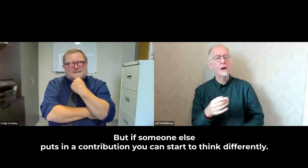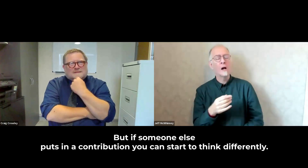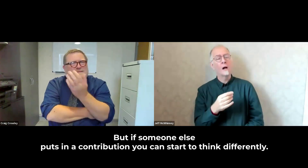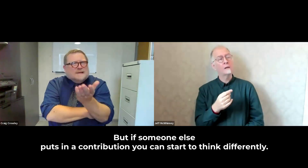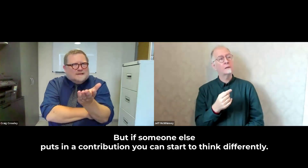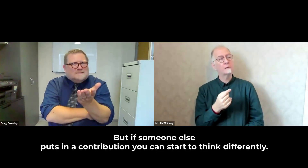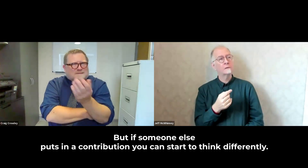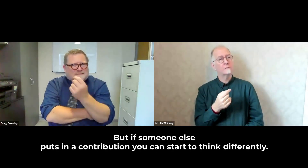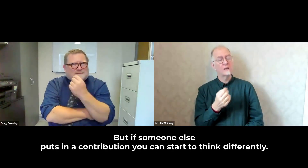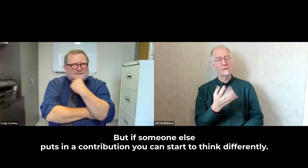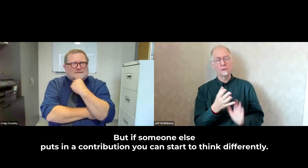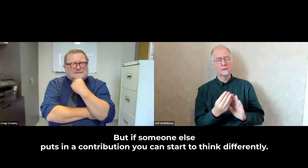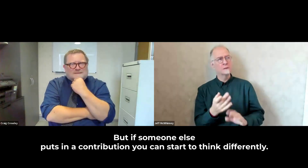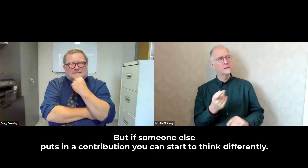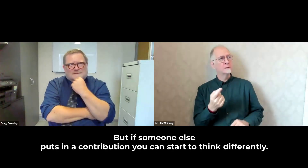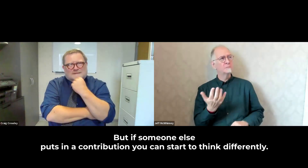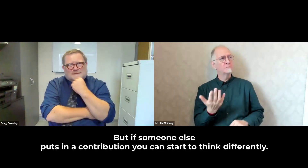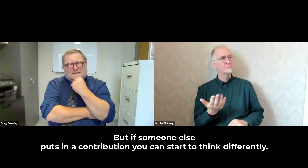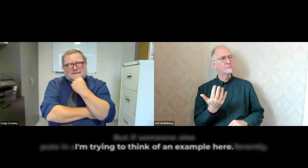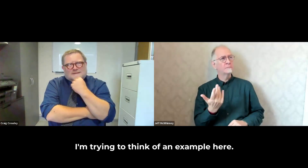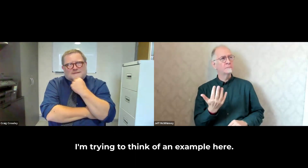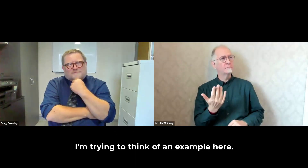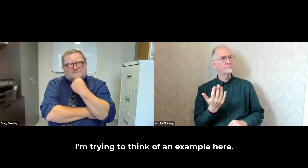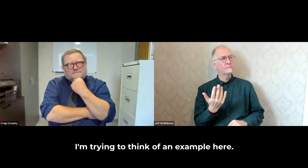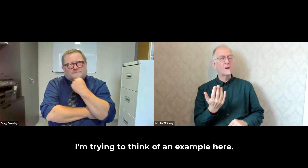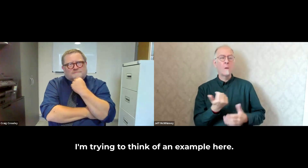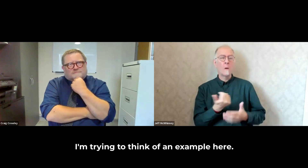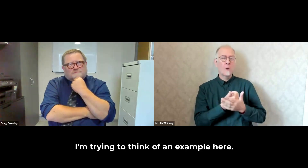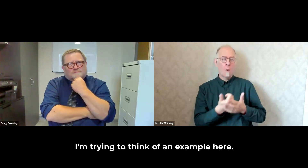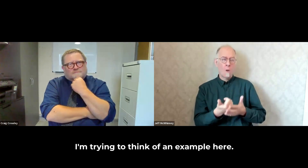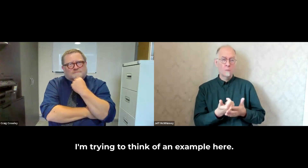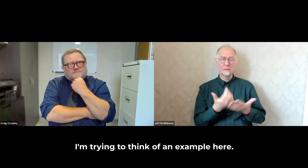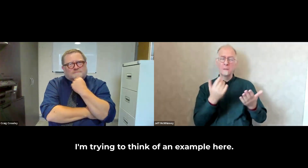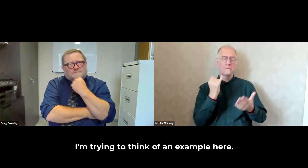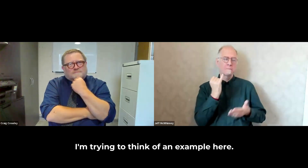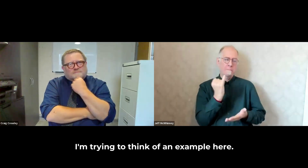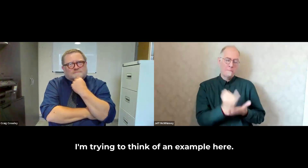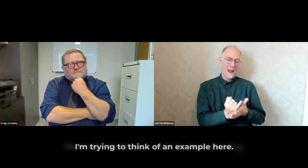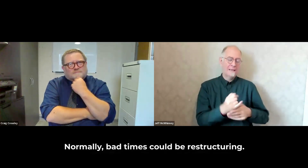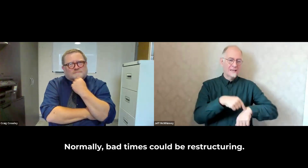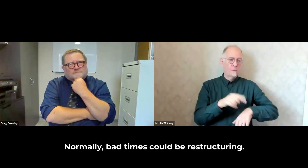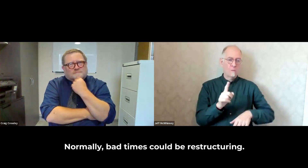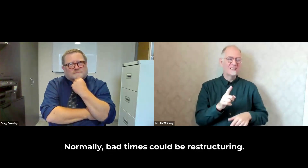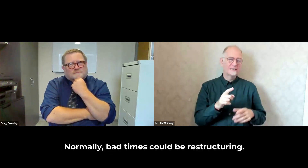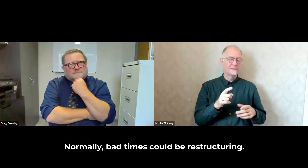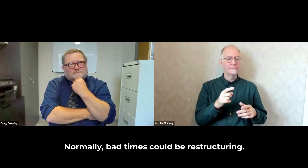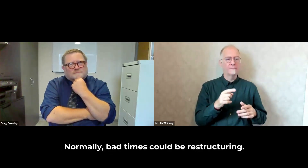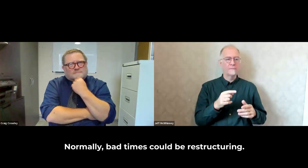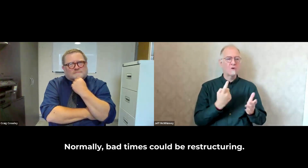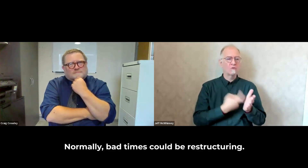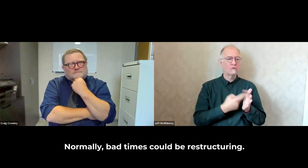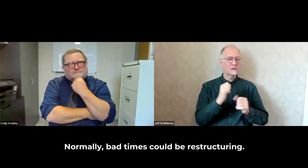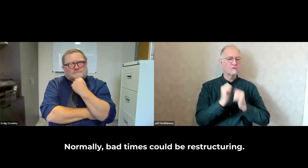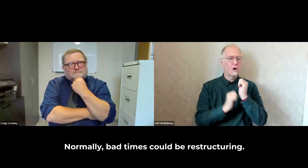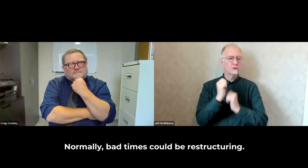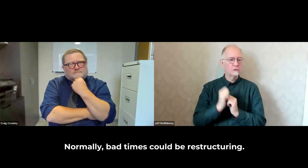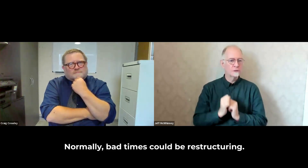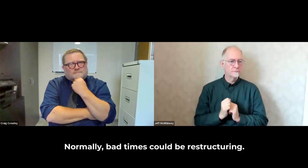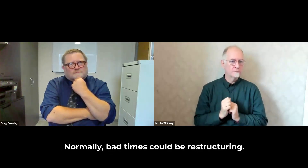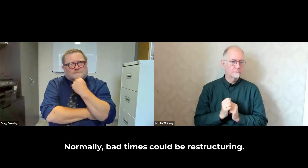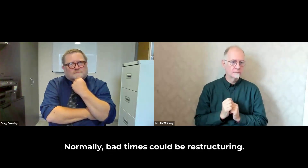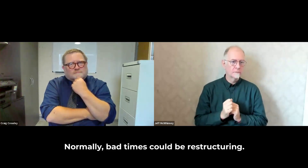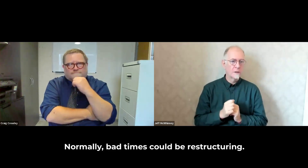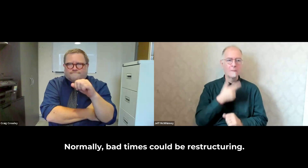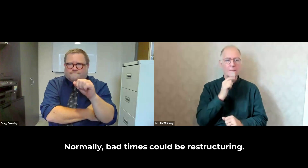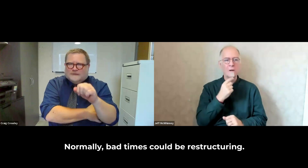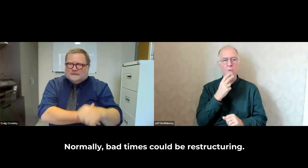puts in a contribution, you can start to think differently. I'm trying to think of an example here. Normally, in bad